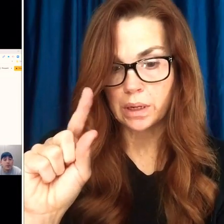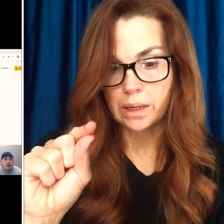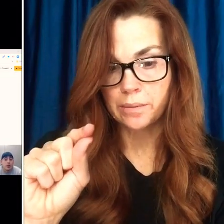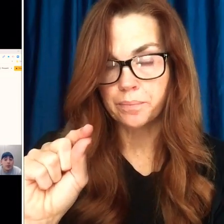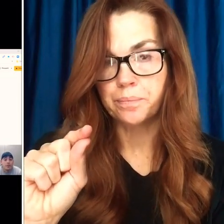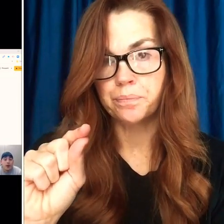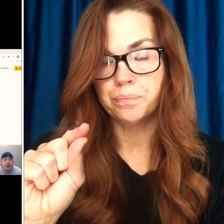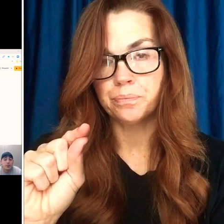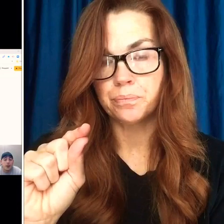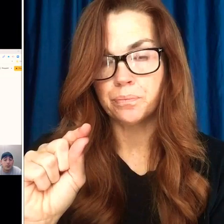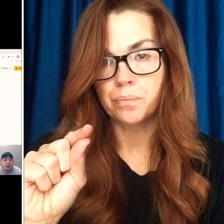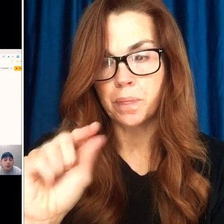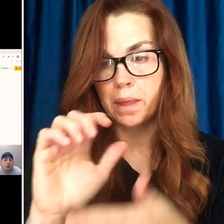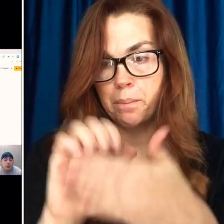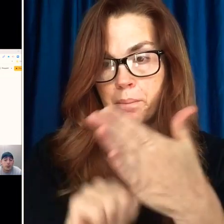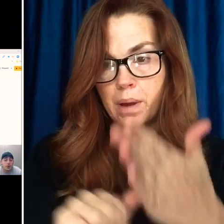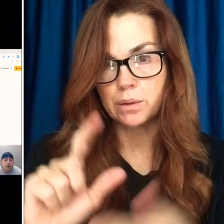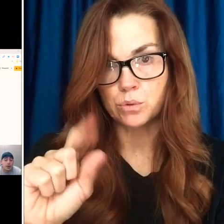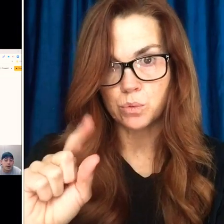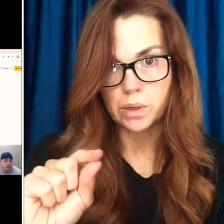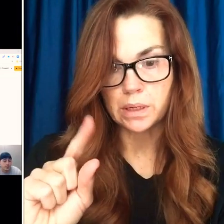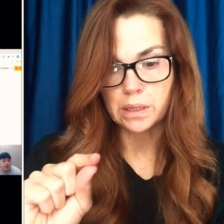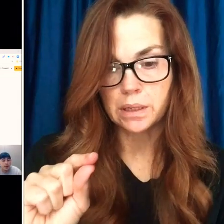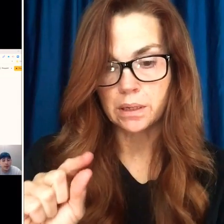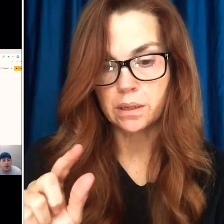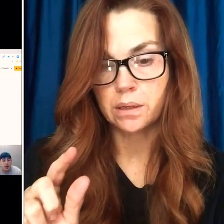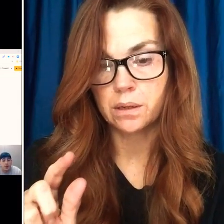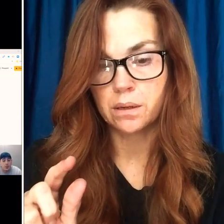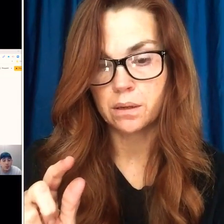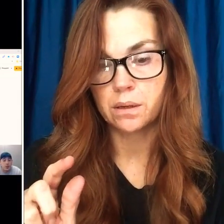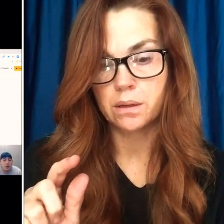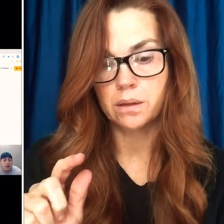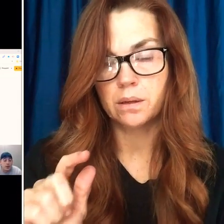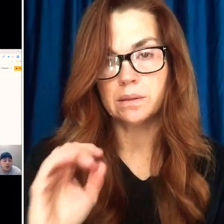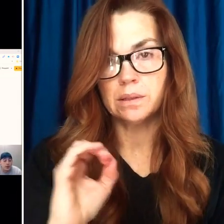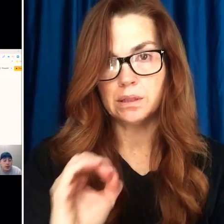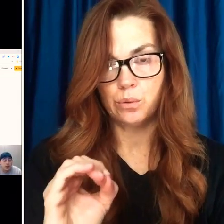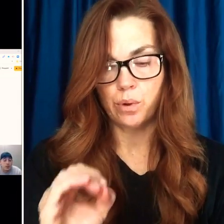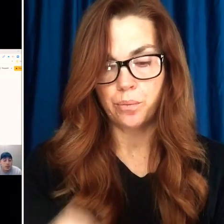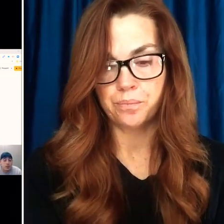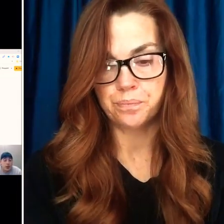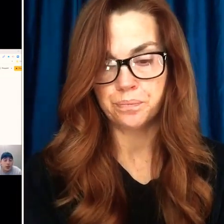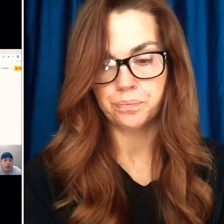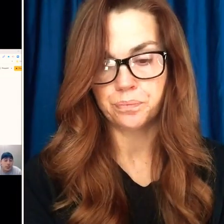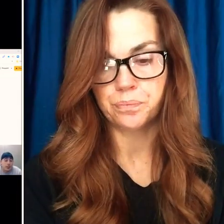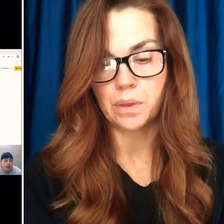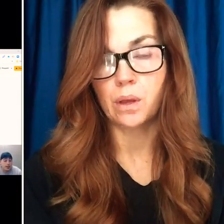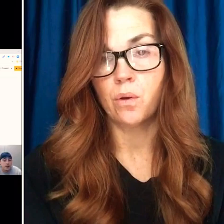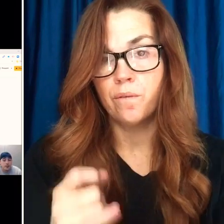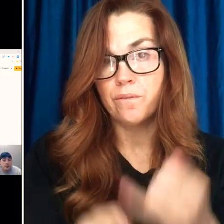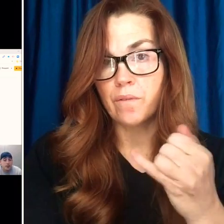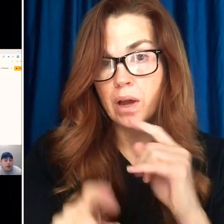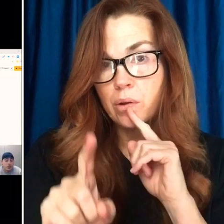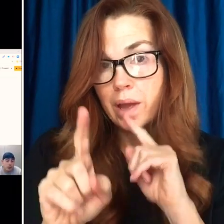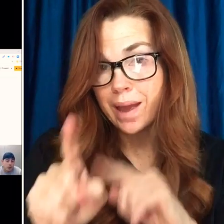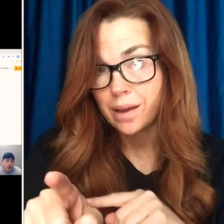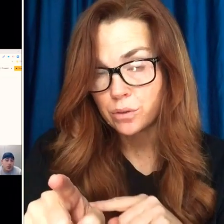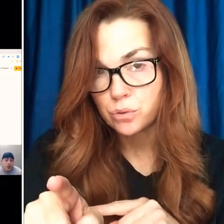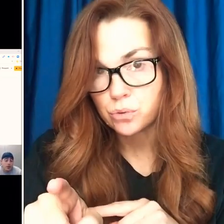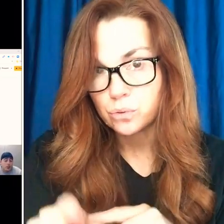5. 5 times 4 is 20. And 20 minus 20 is